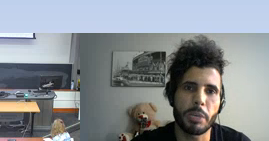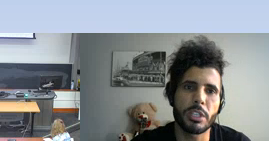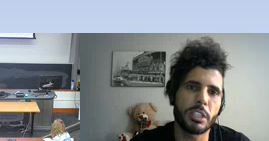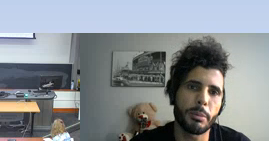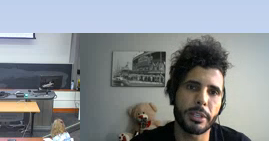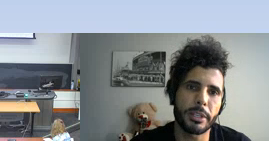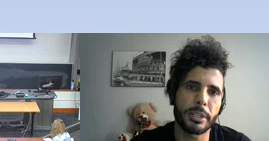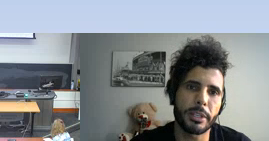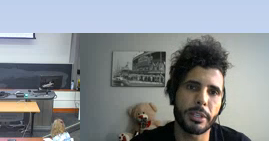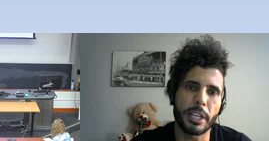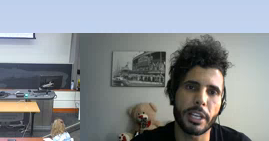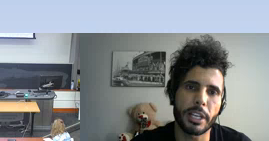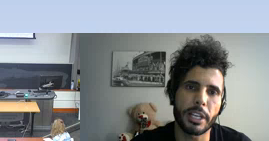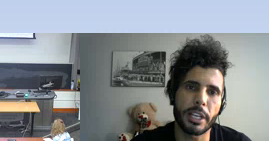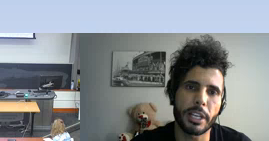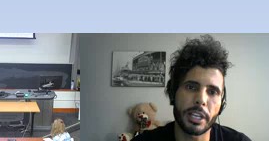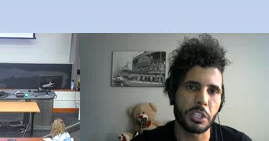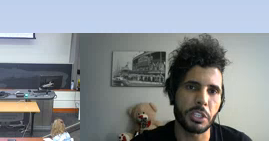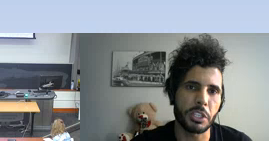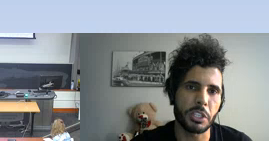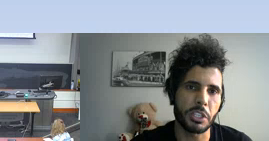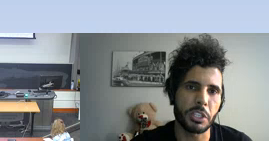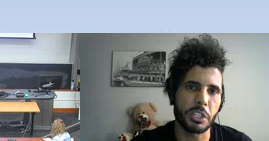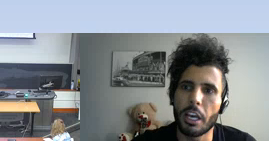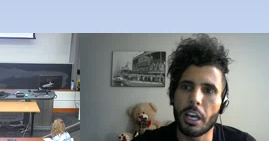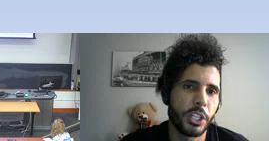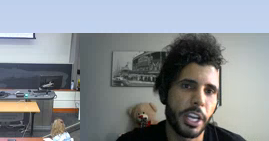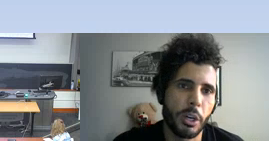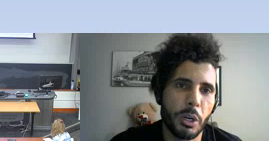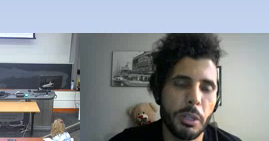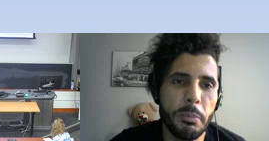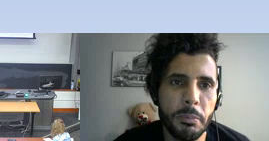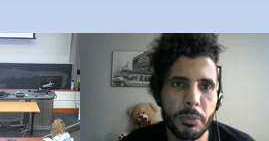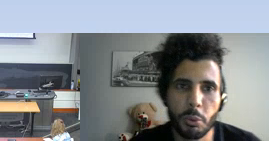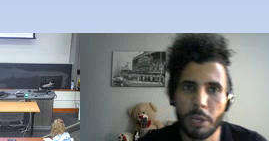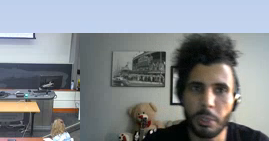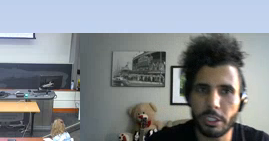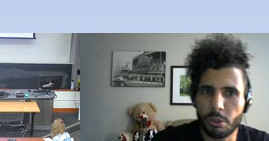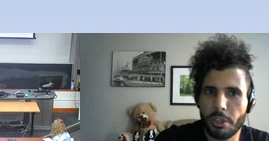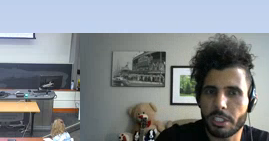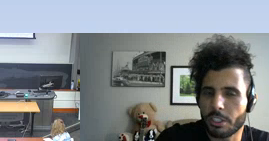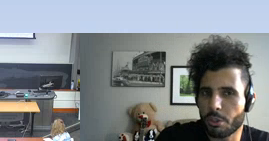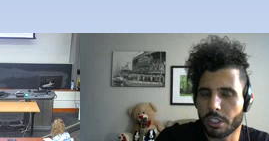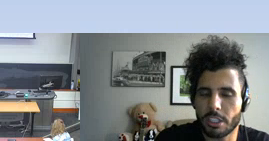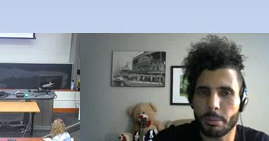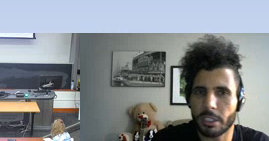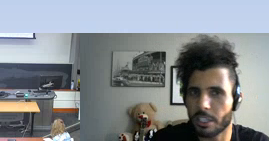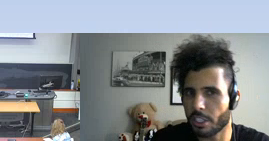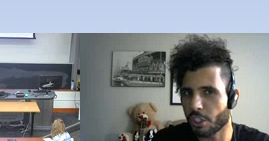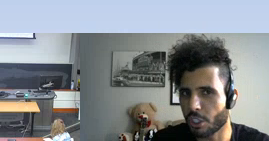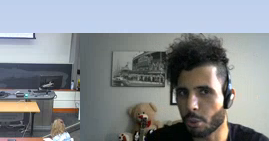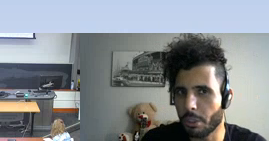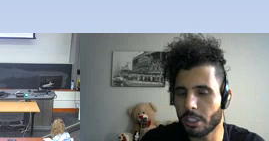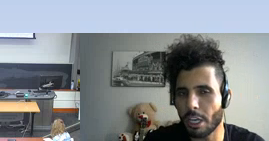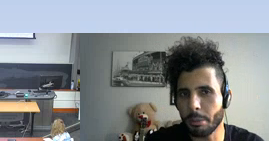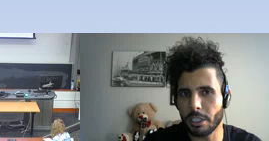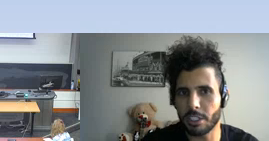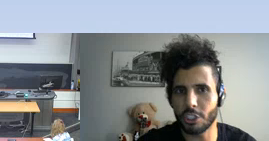using topicalization, and we do this. Now, one way to do this is using topicalization. So in topicalization,